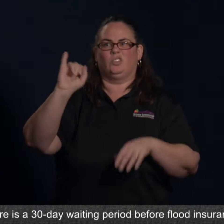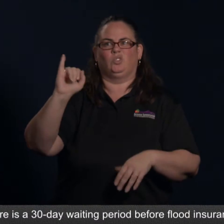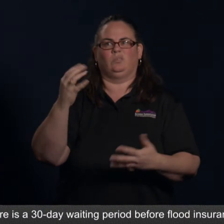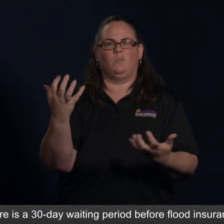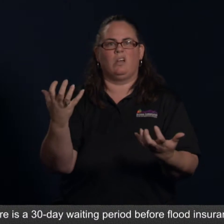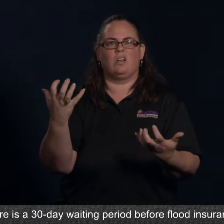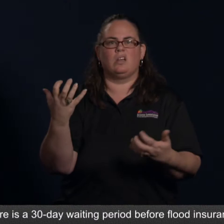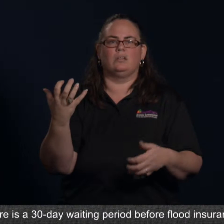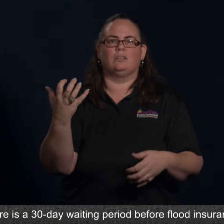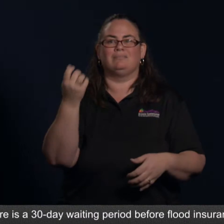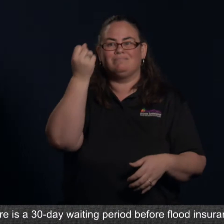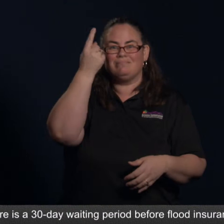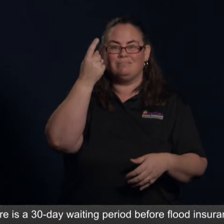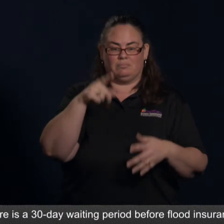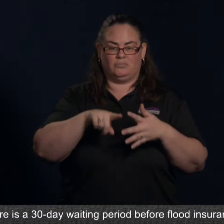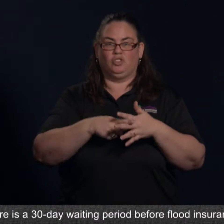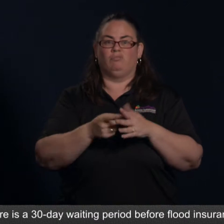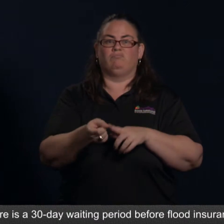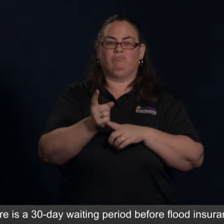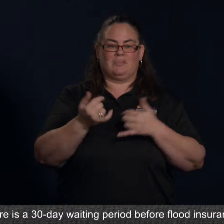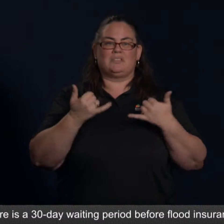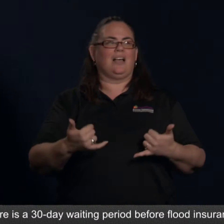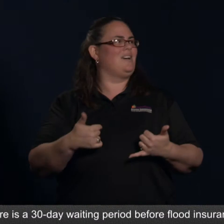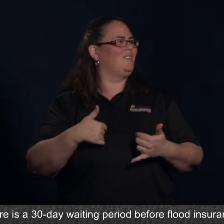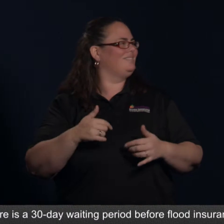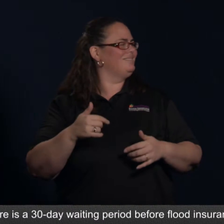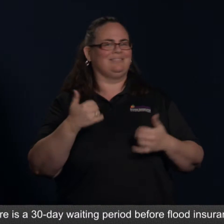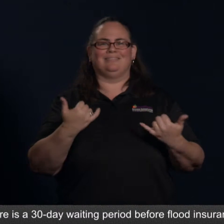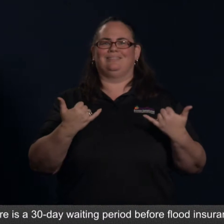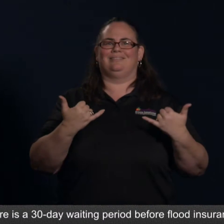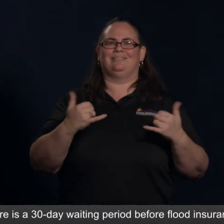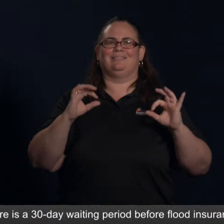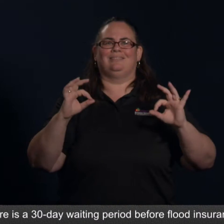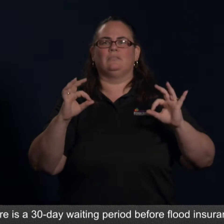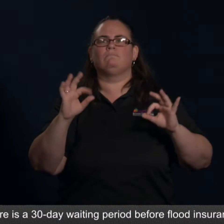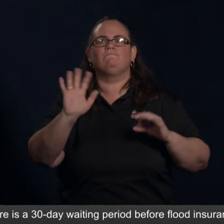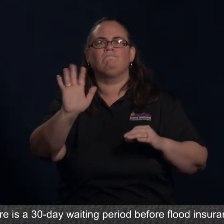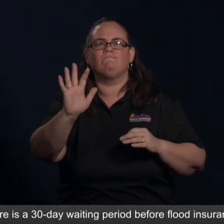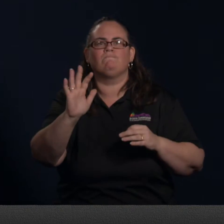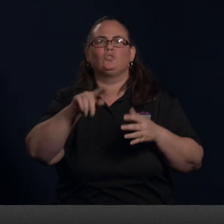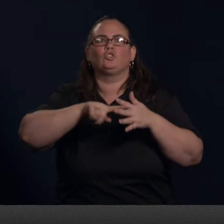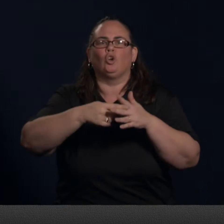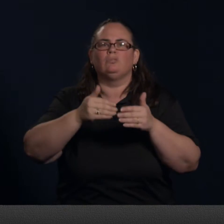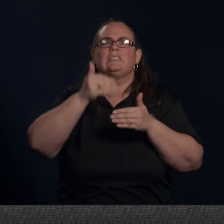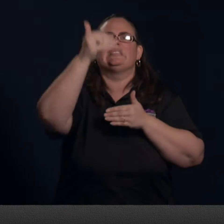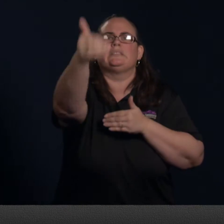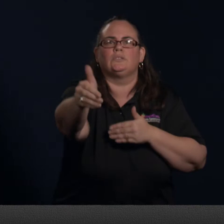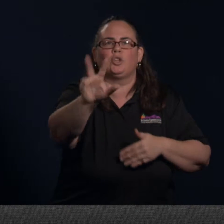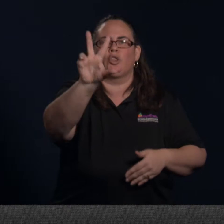There is a 30-day waiting period before flood insurance goes into effect.